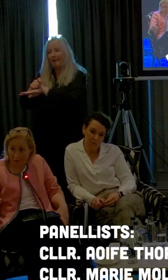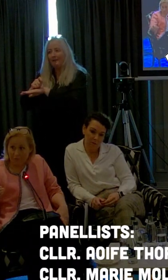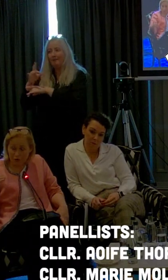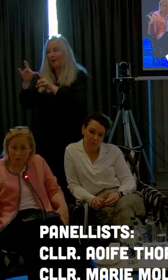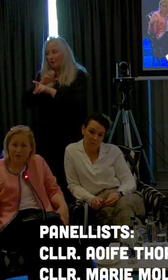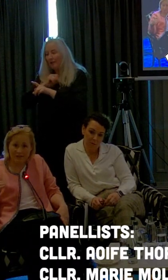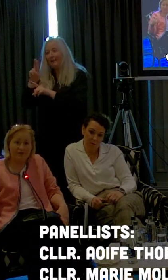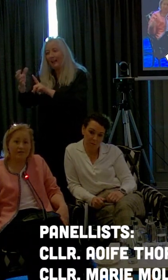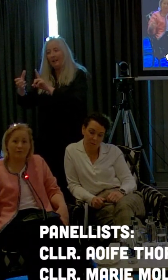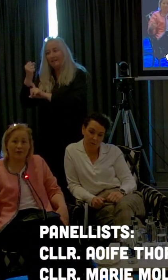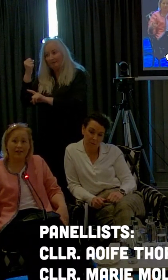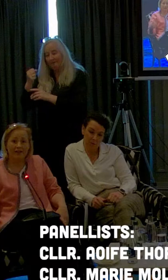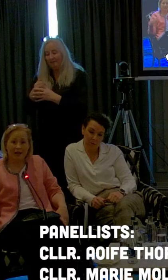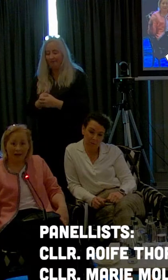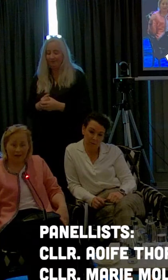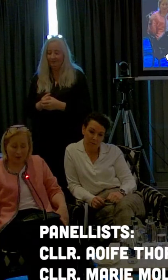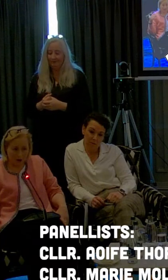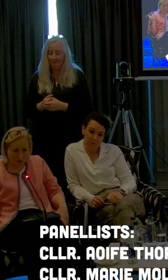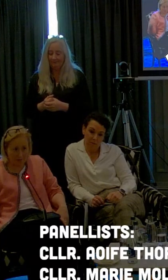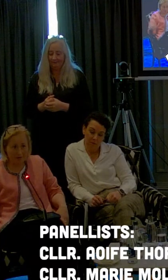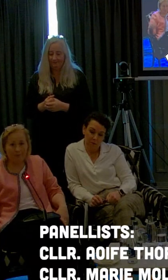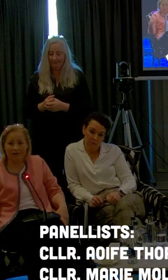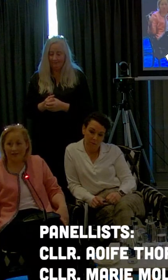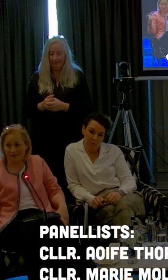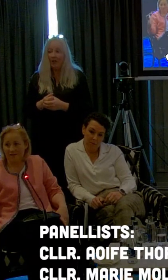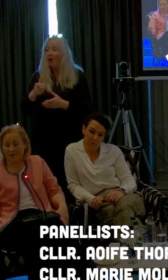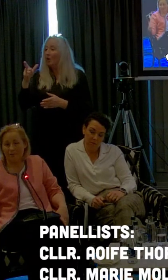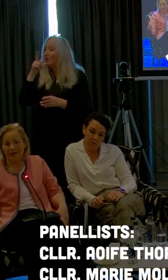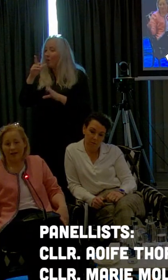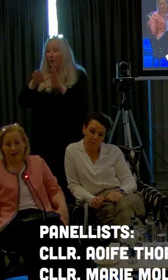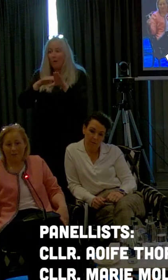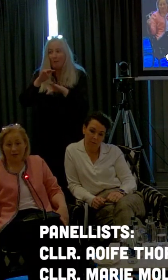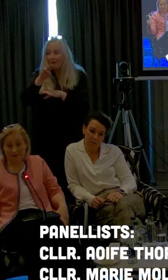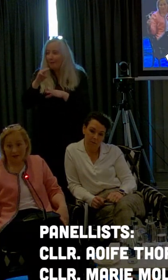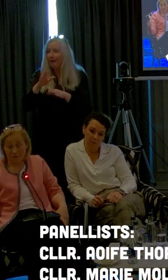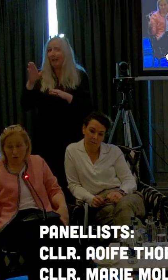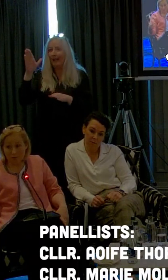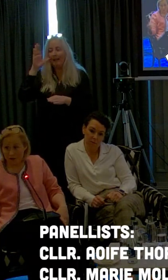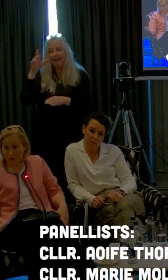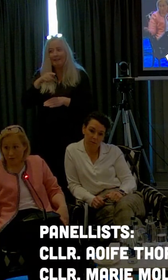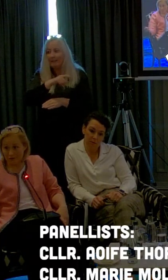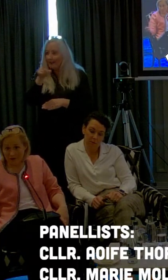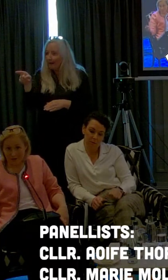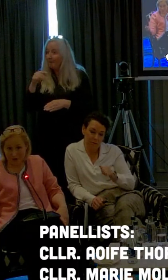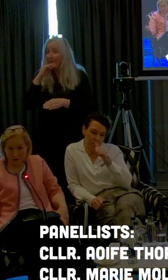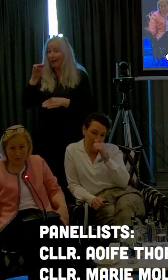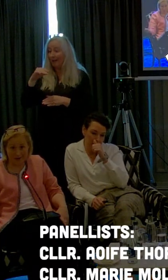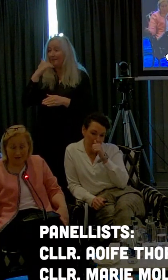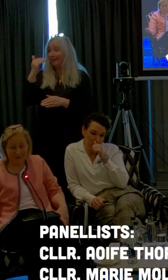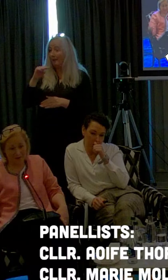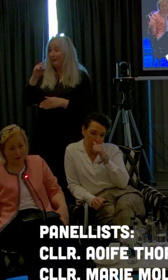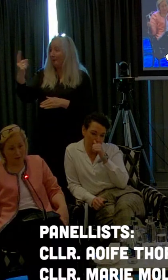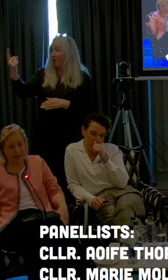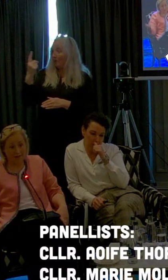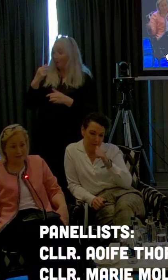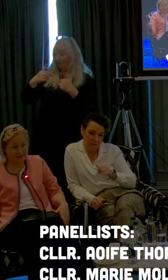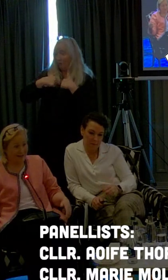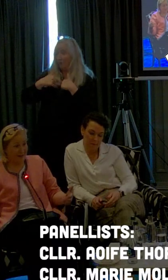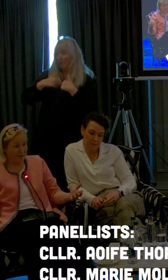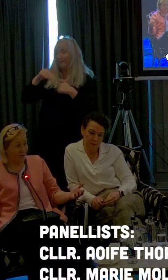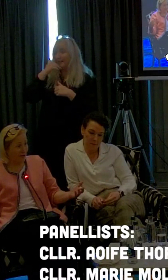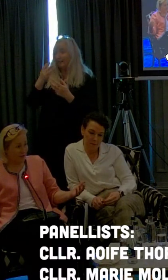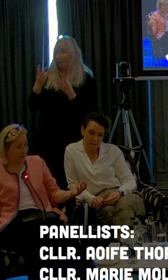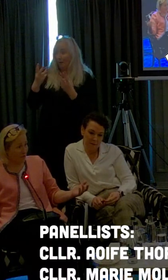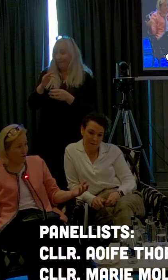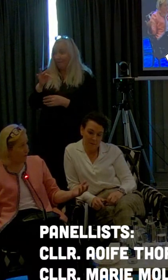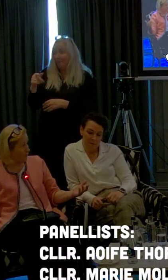You know, don't dismiss something. Talk to people, listen to them, because they have come to you to do that. Like our clinics,